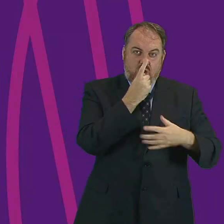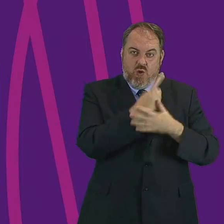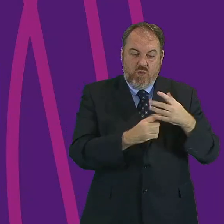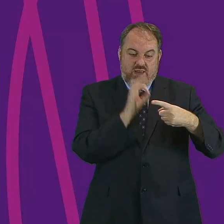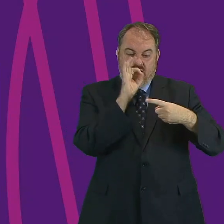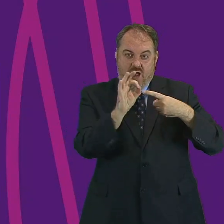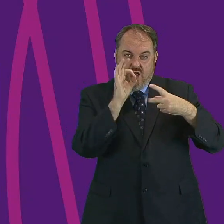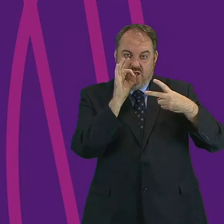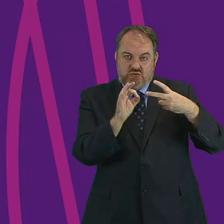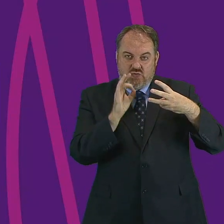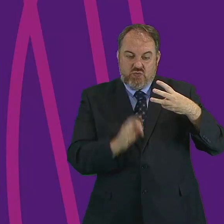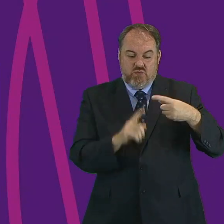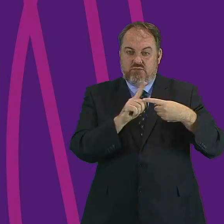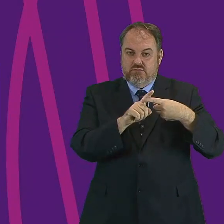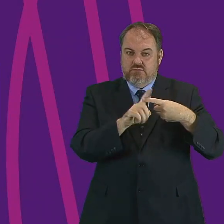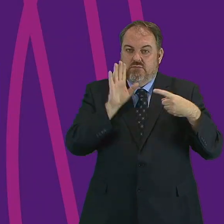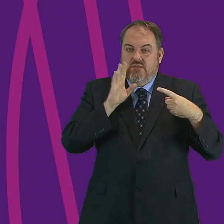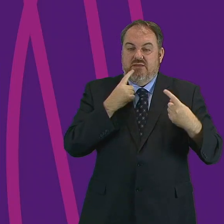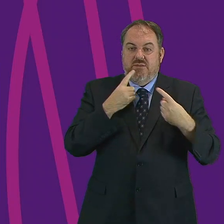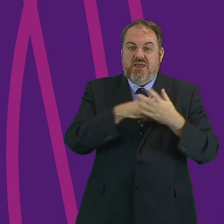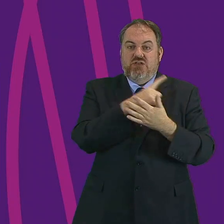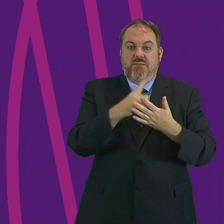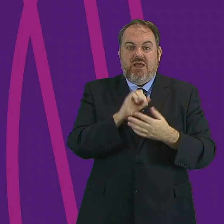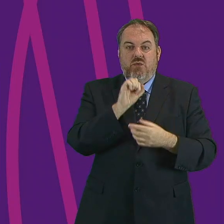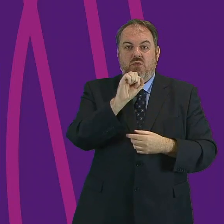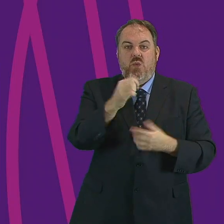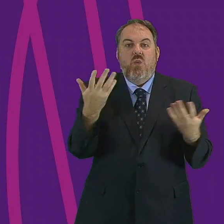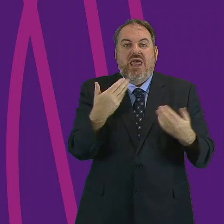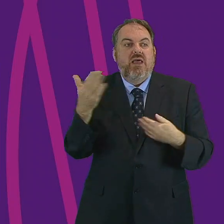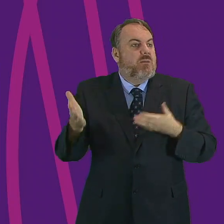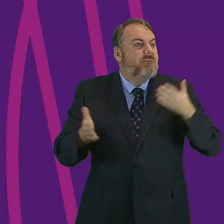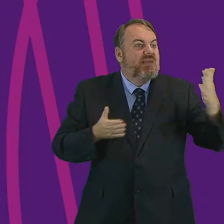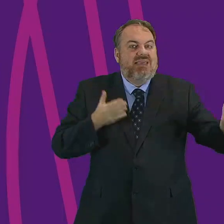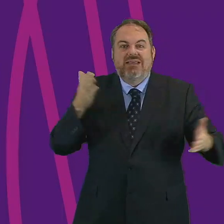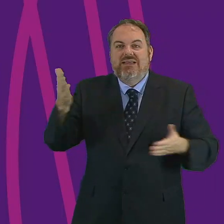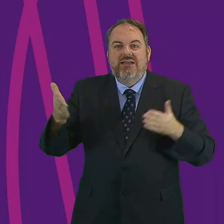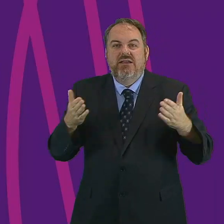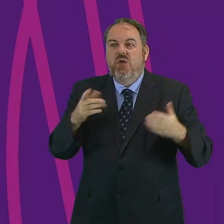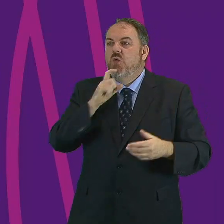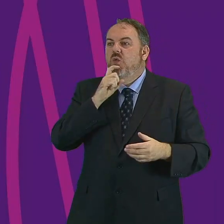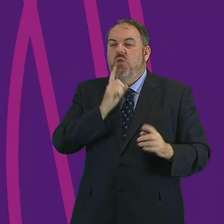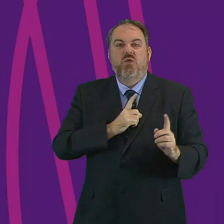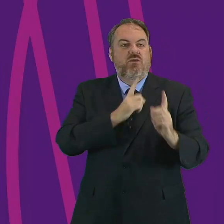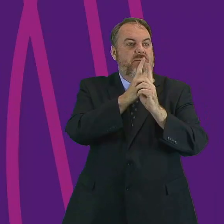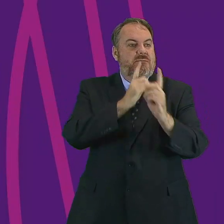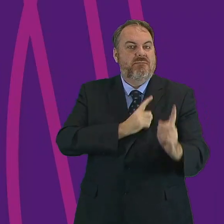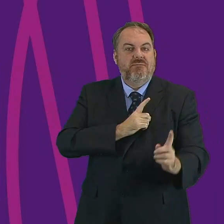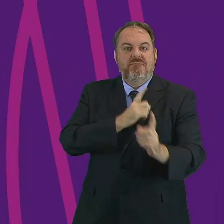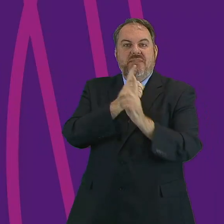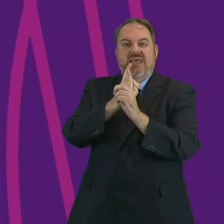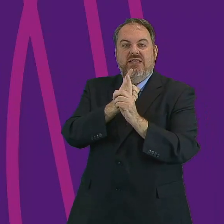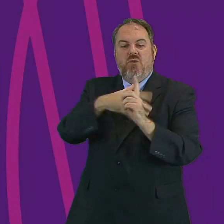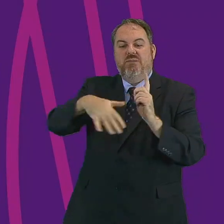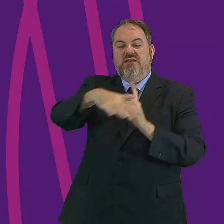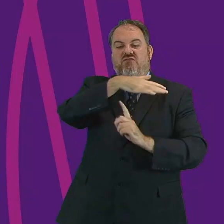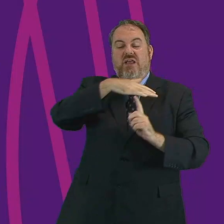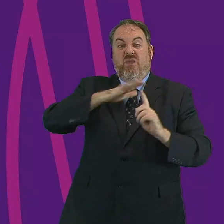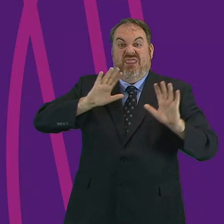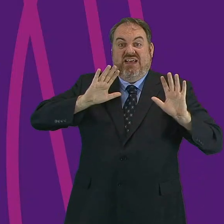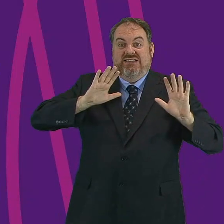contact tracer and a scammer? And does the First Minister agree with me? These criminals really are despicable. First